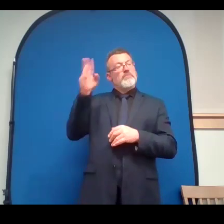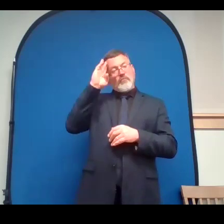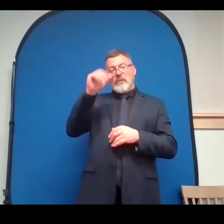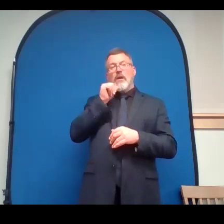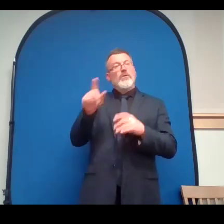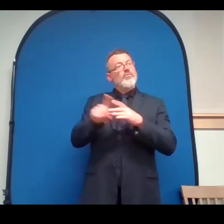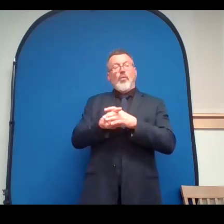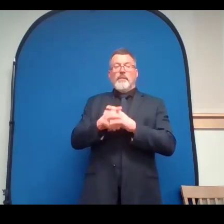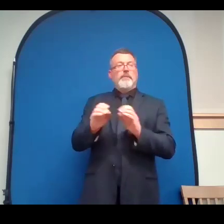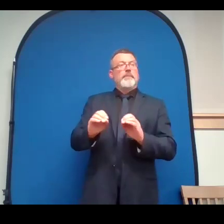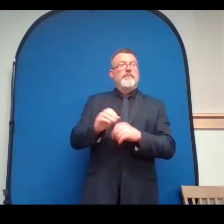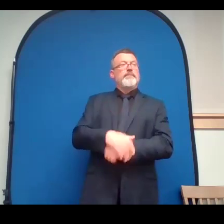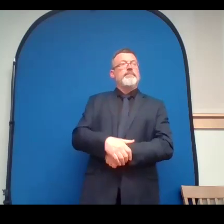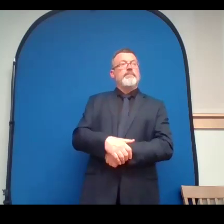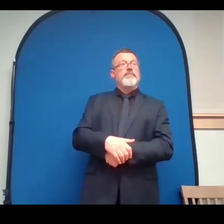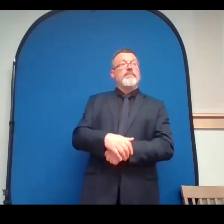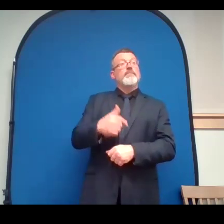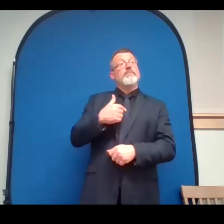Our plan was to,